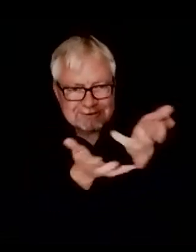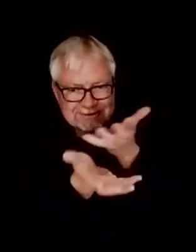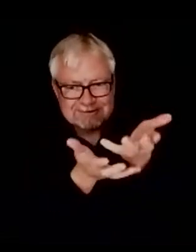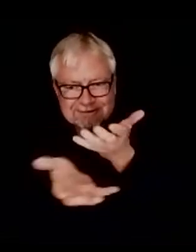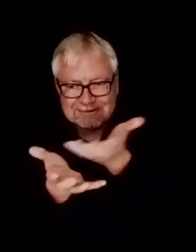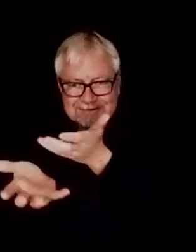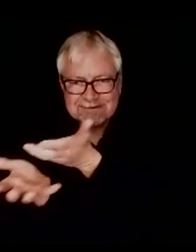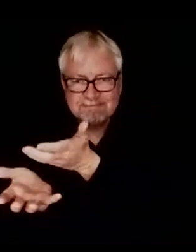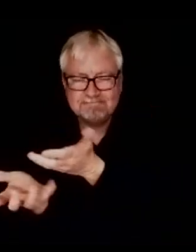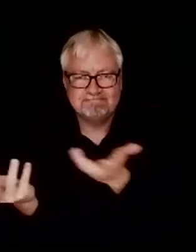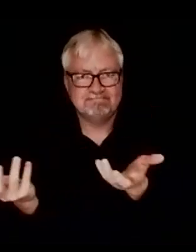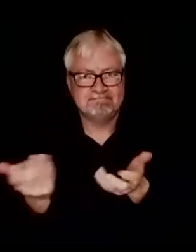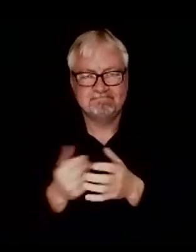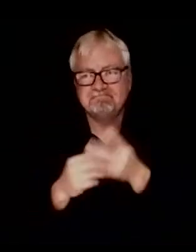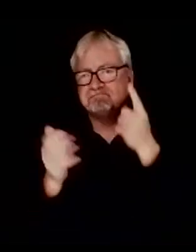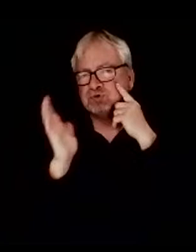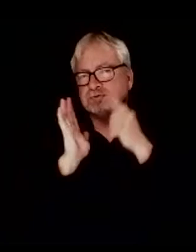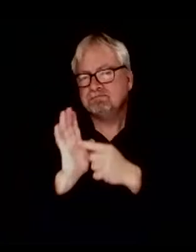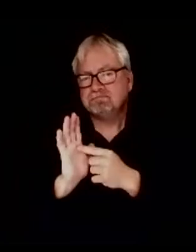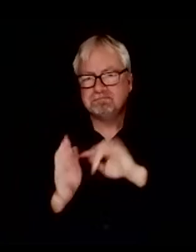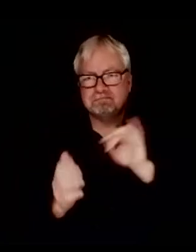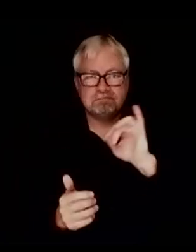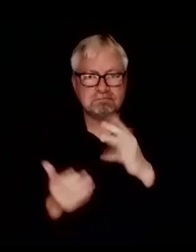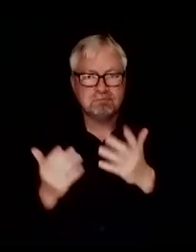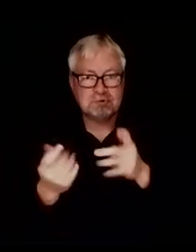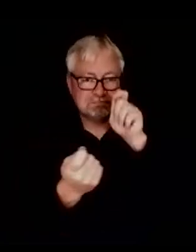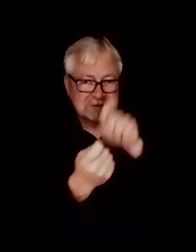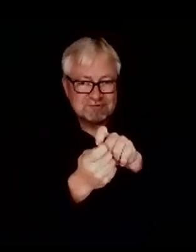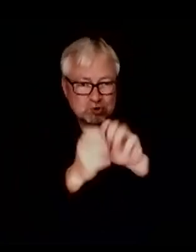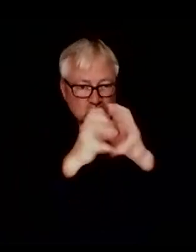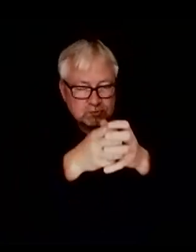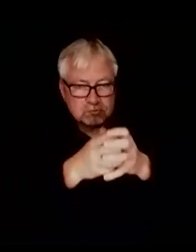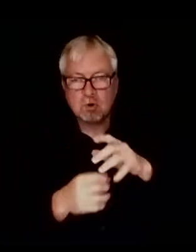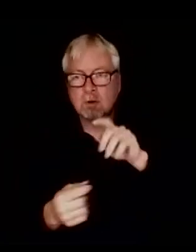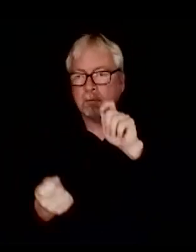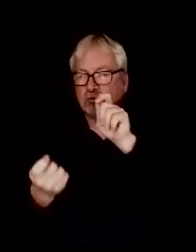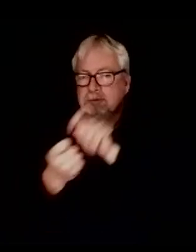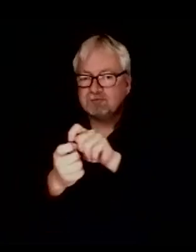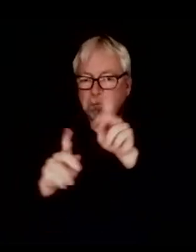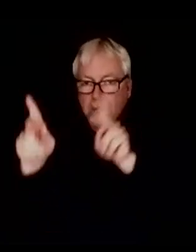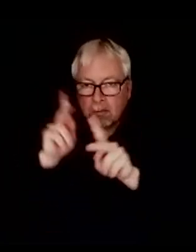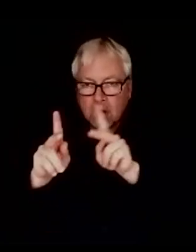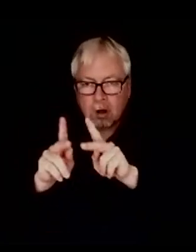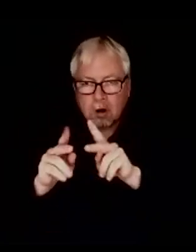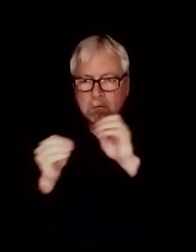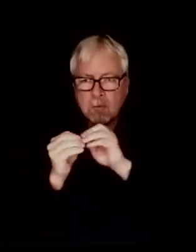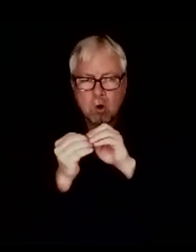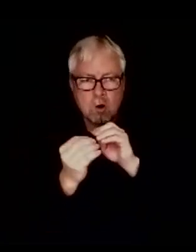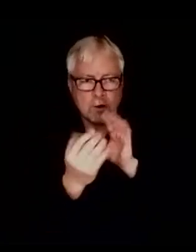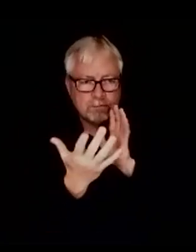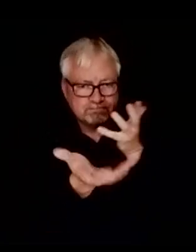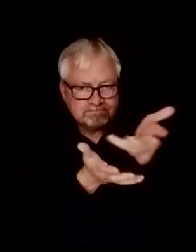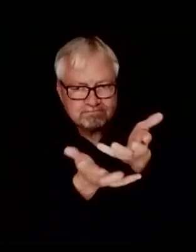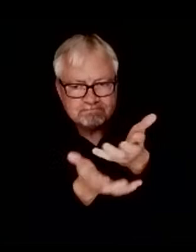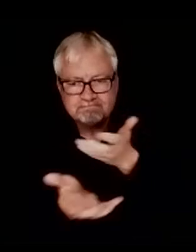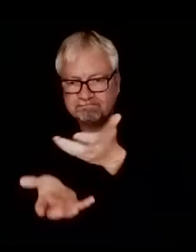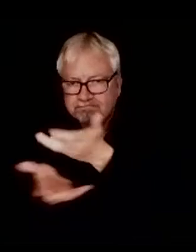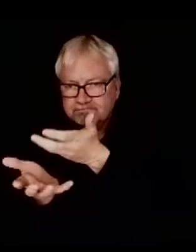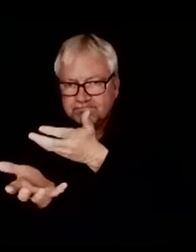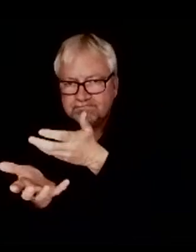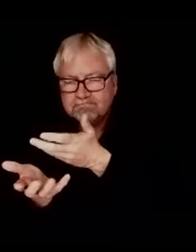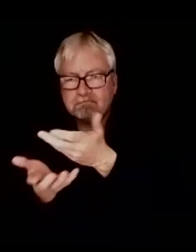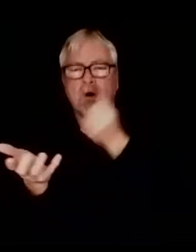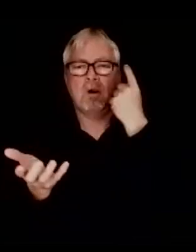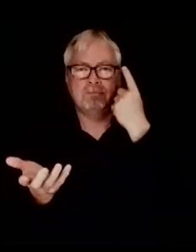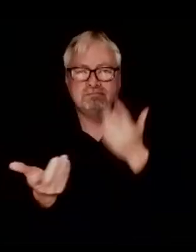and individual level. So this is not unexpected, perhaps a little earlier than we had hoped or thought, but